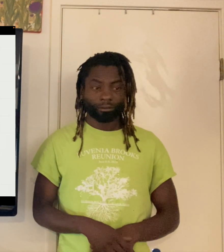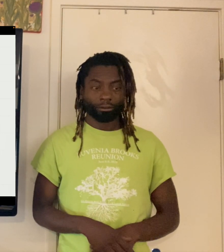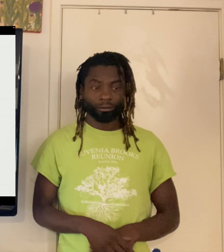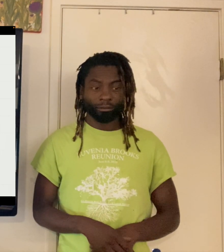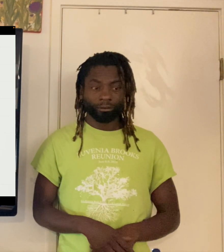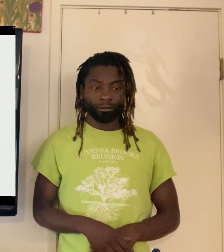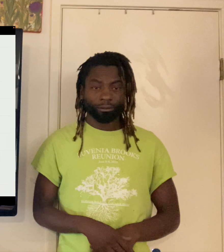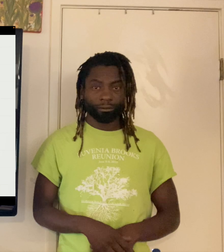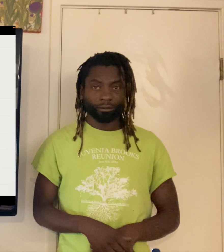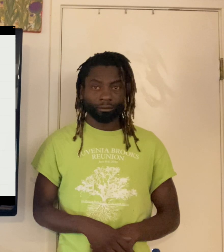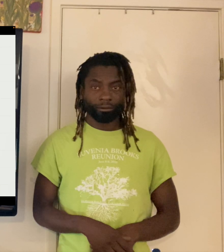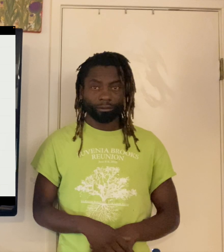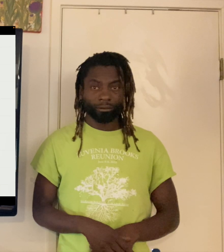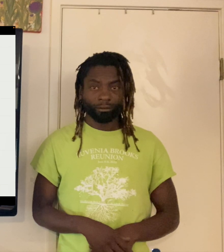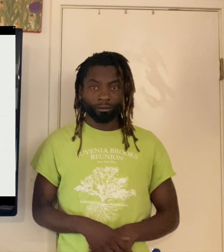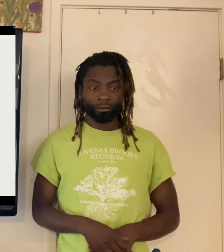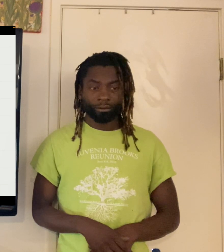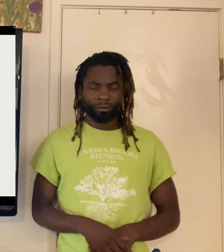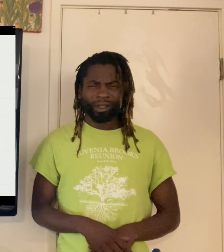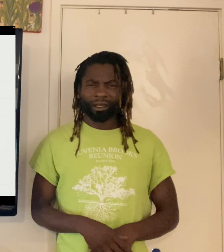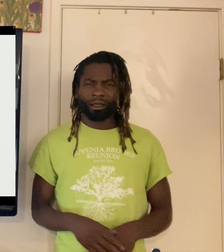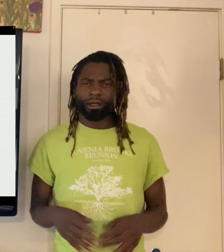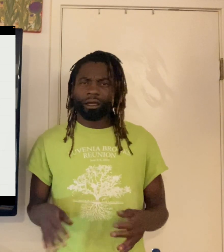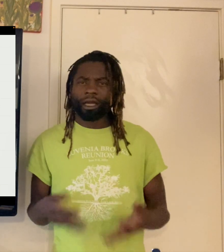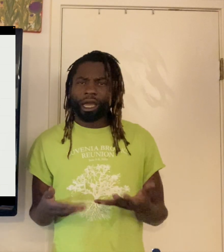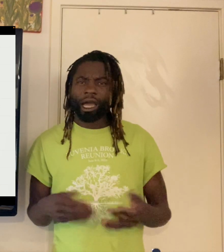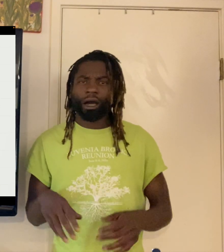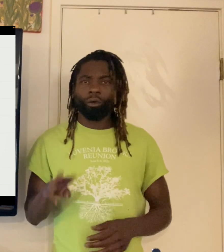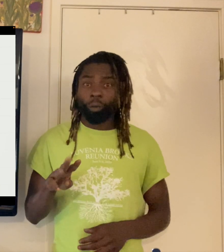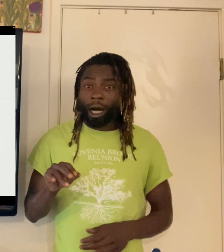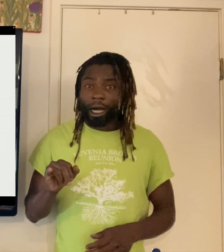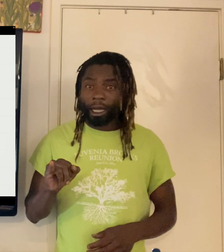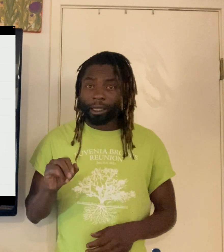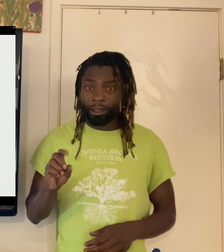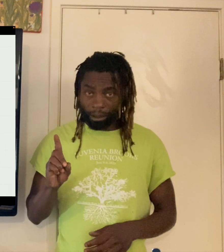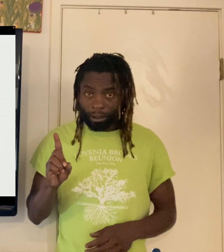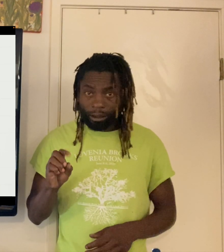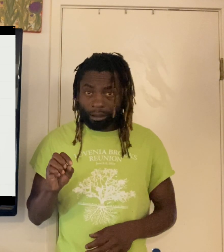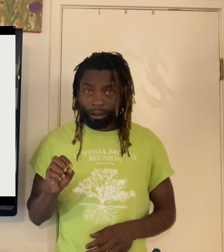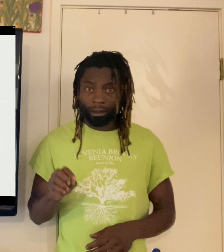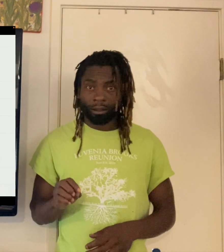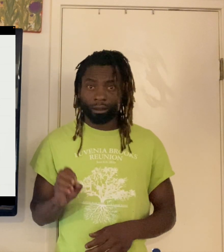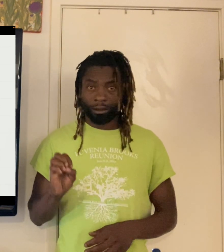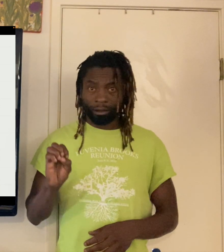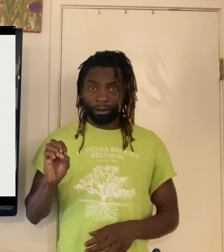So, how many salamanders wide is blue cow's hat?